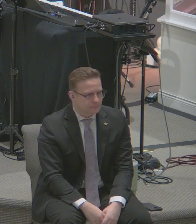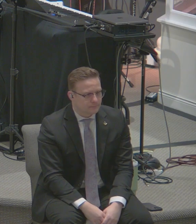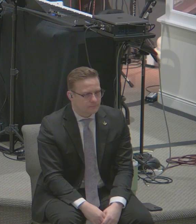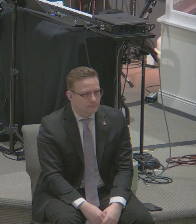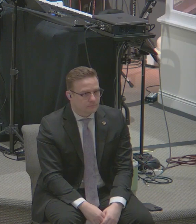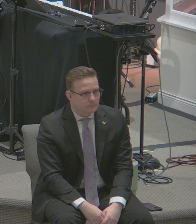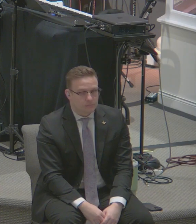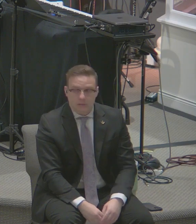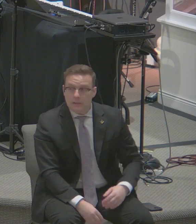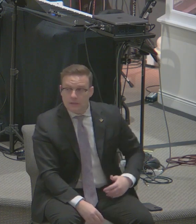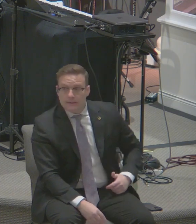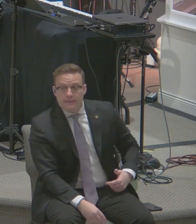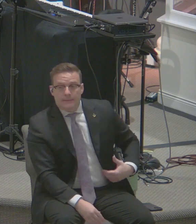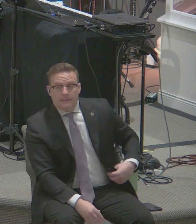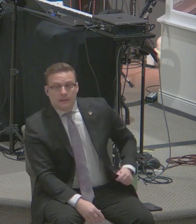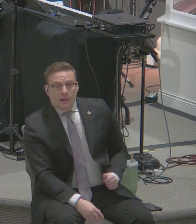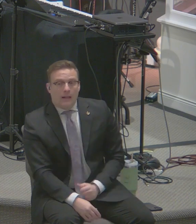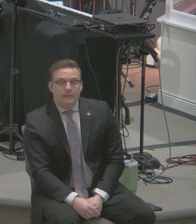That is good.